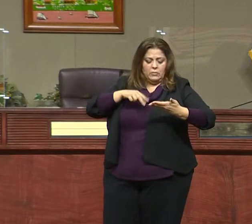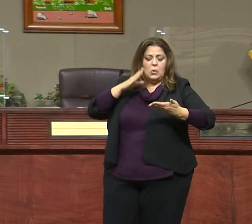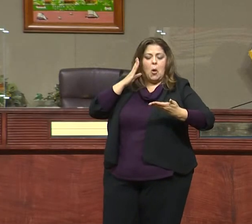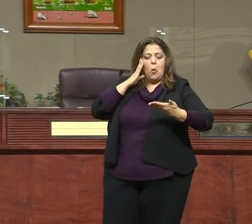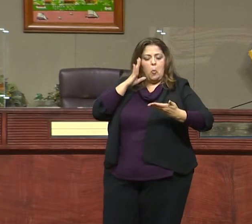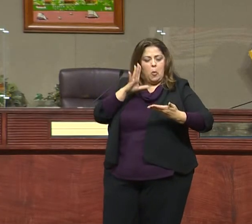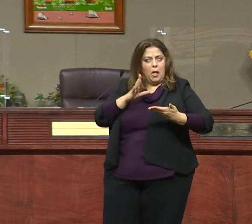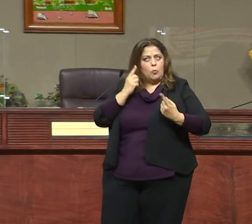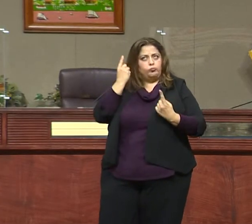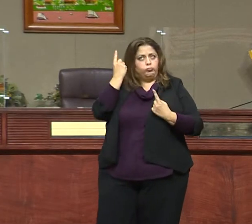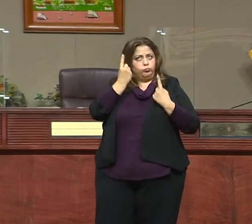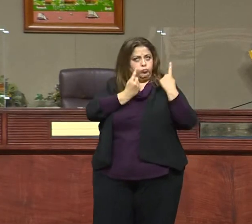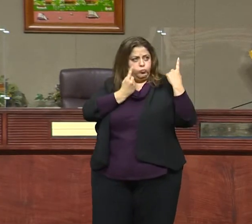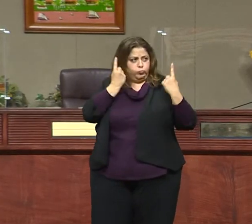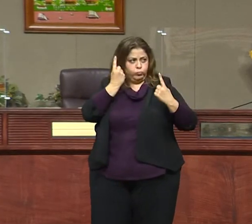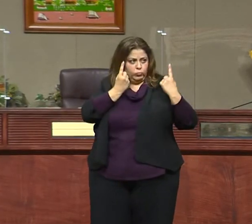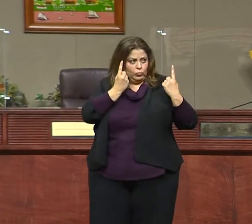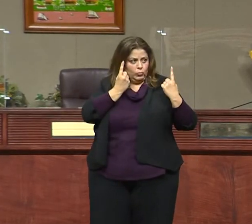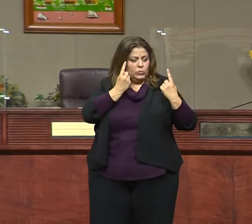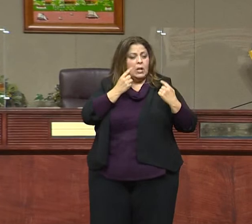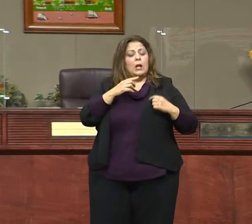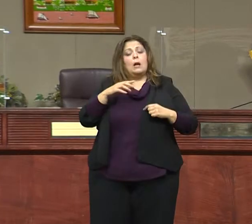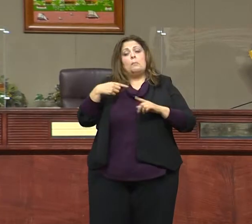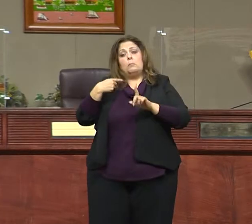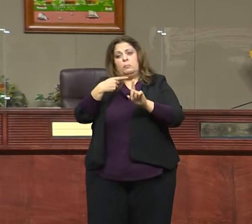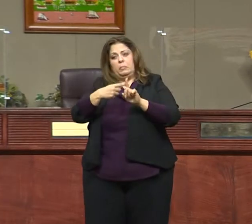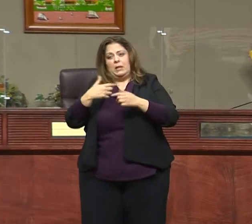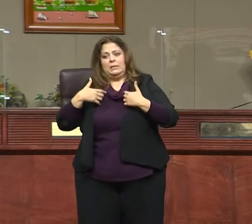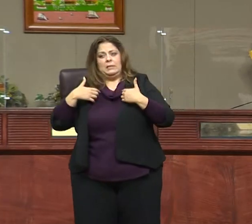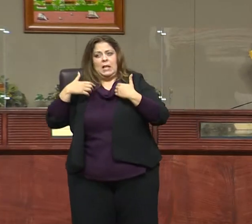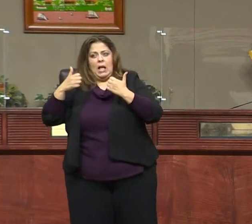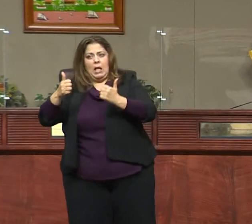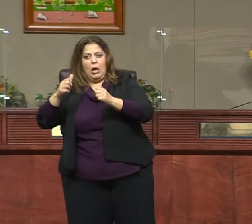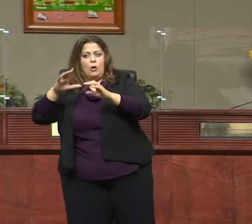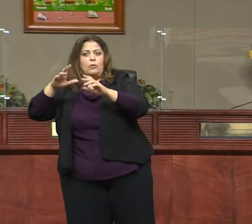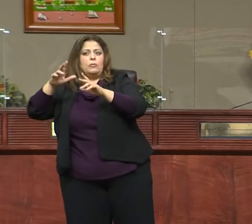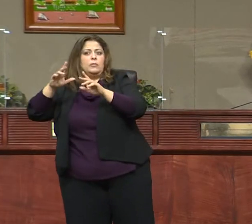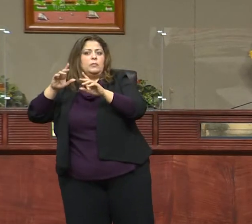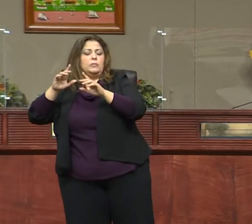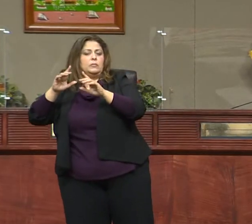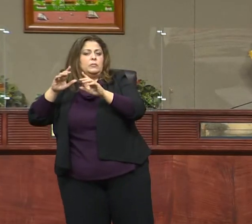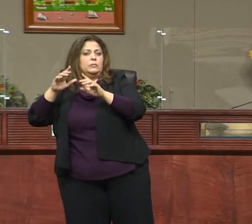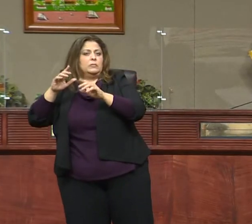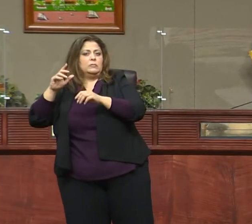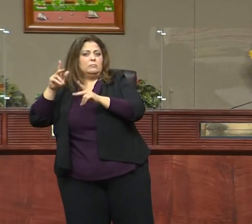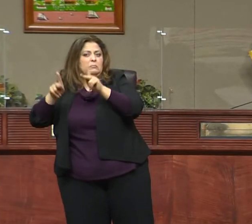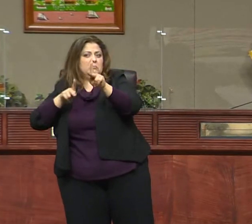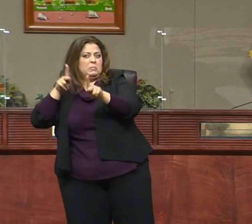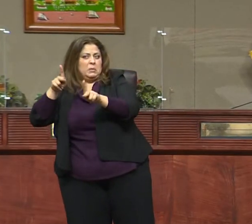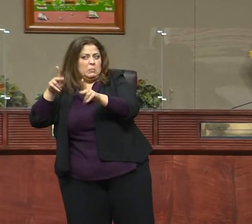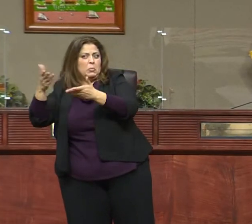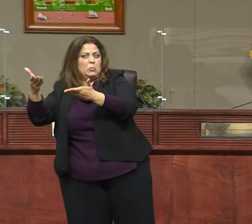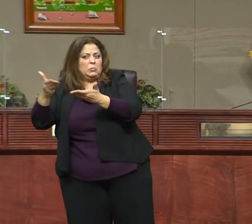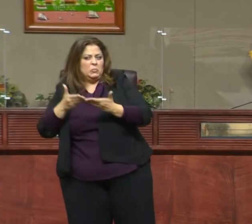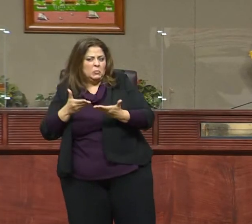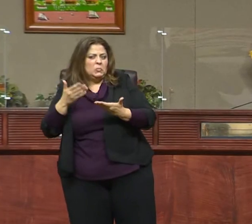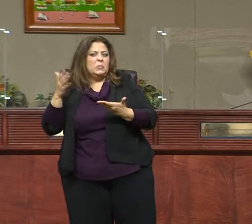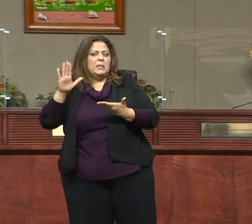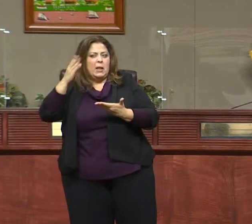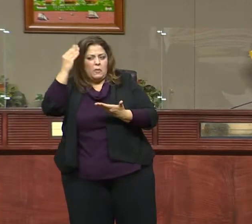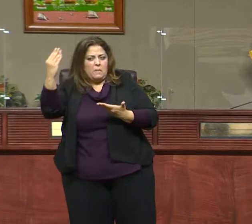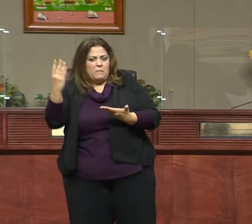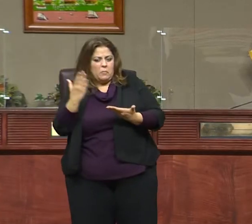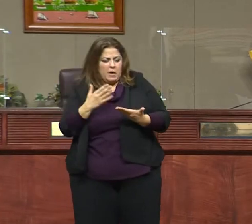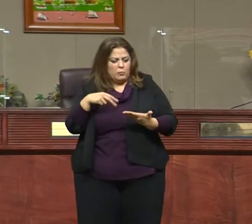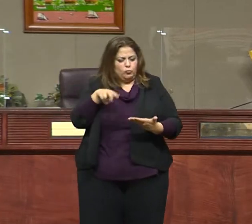we will with all of our local health officials as we're making that determination for next year. Right now, we're going to look at and